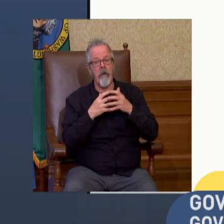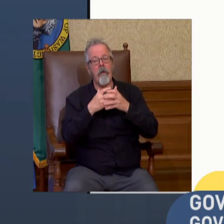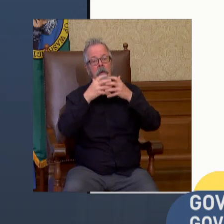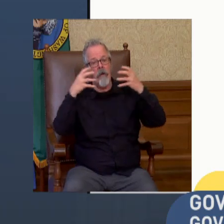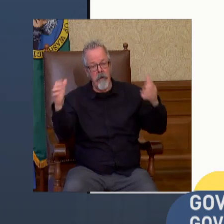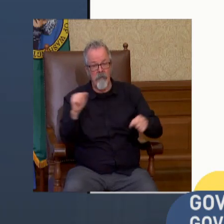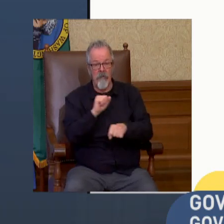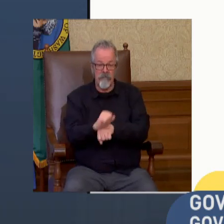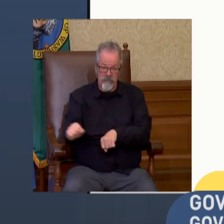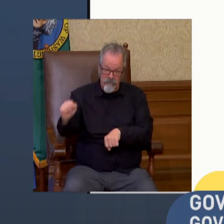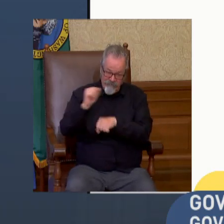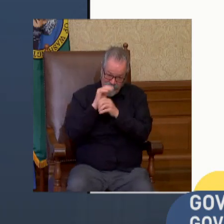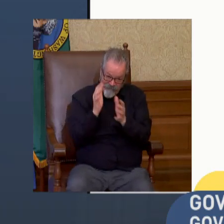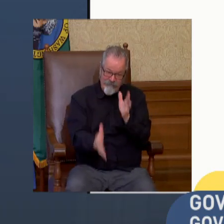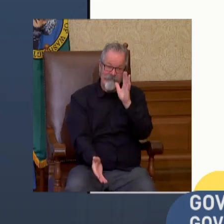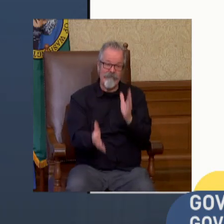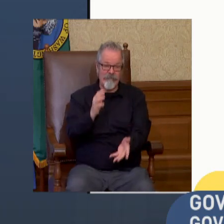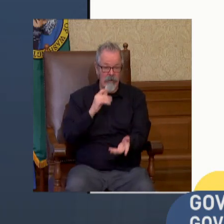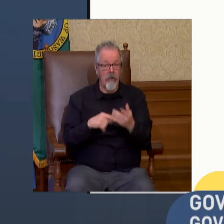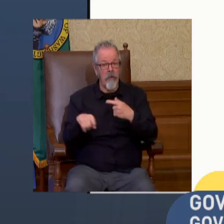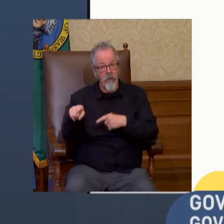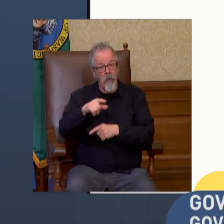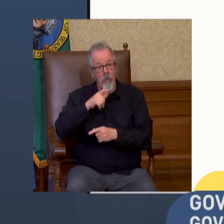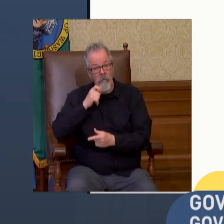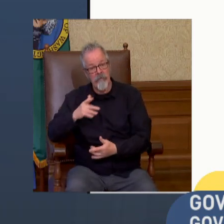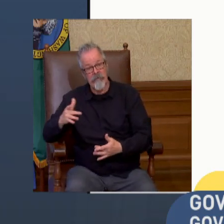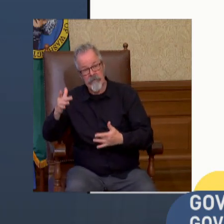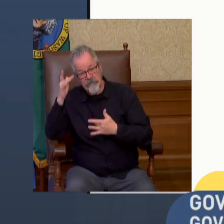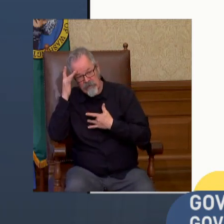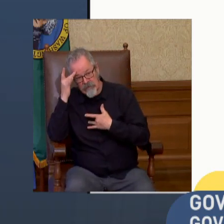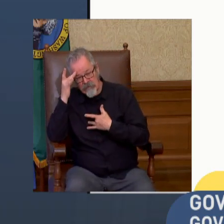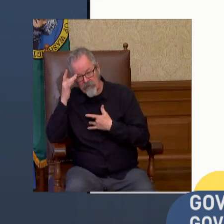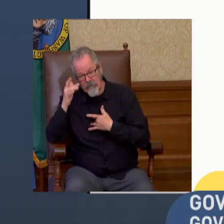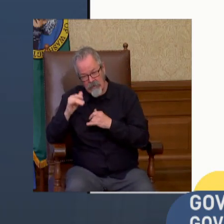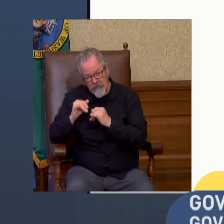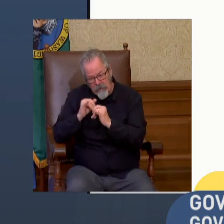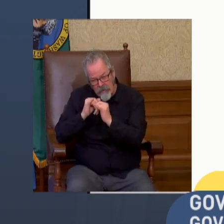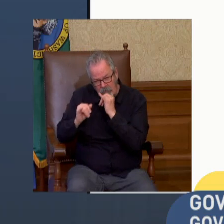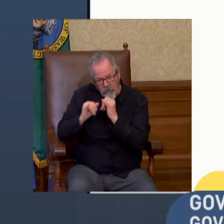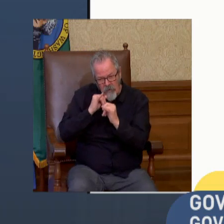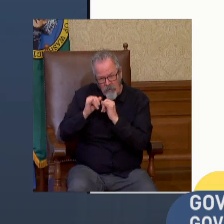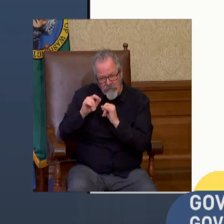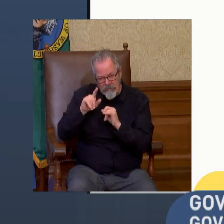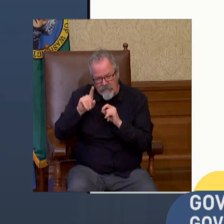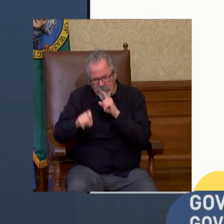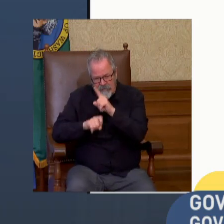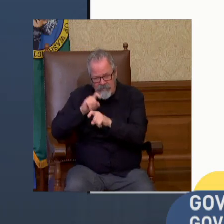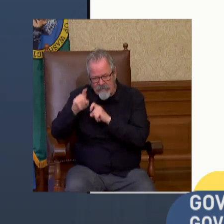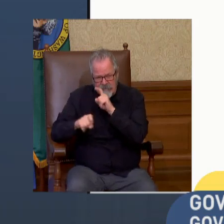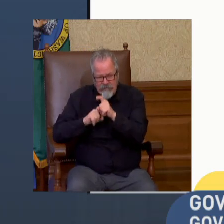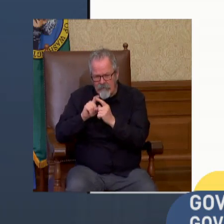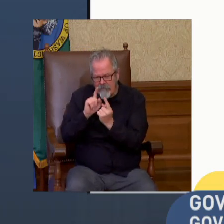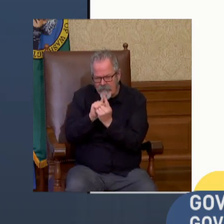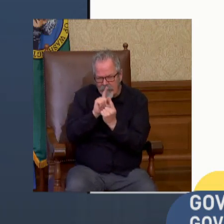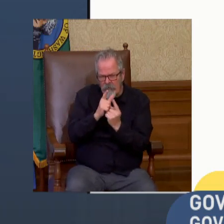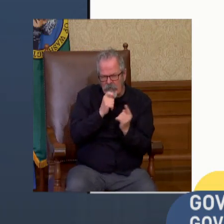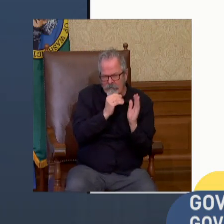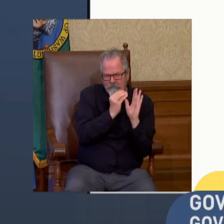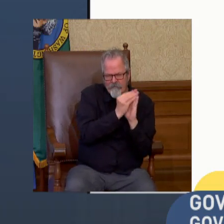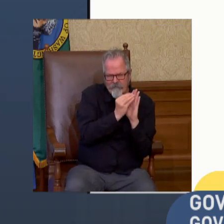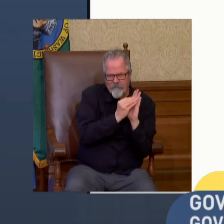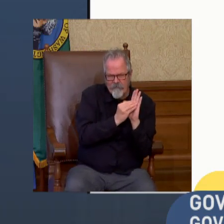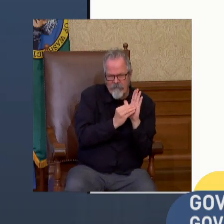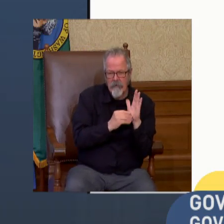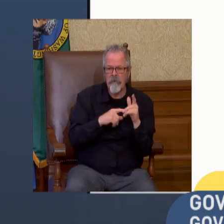around them and finding out who could potentially be being affected, getting those people tested and isolated if in fact they